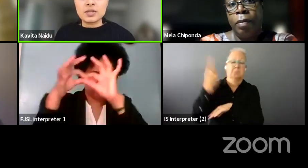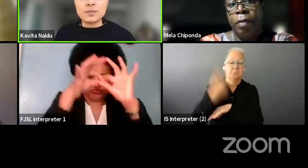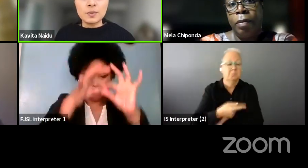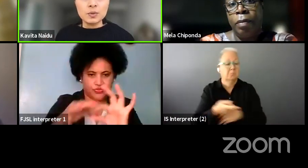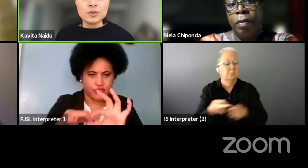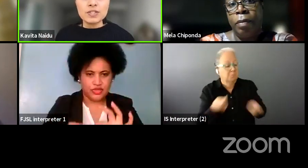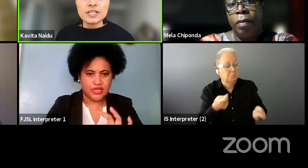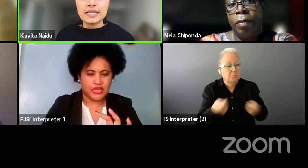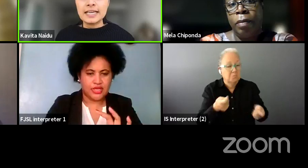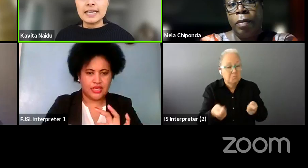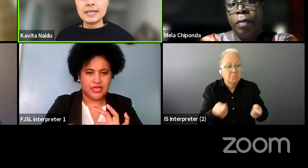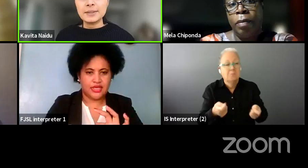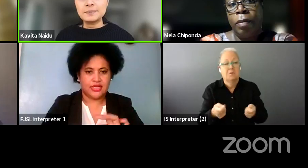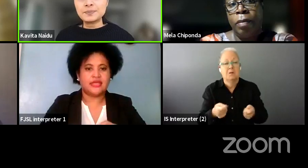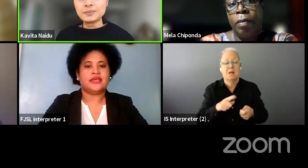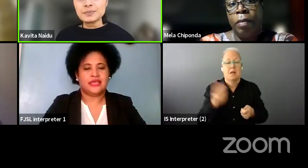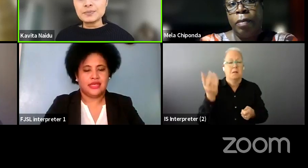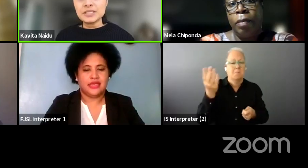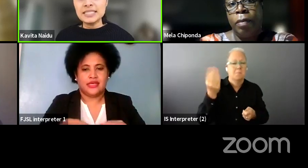neoliberal economic models.